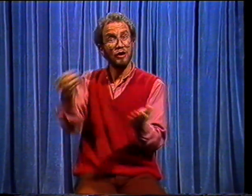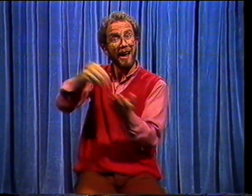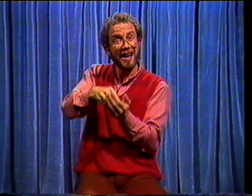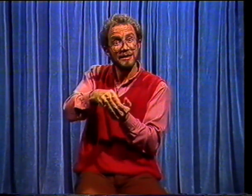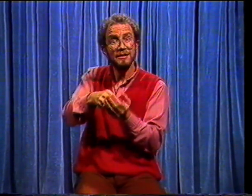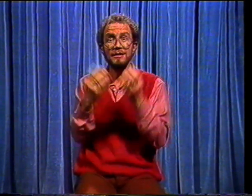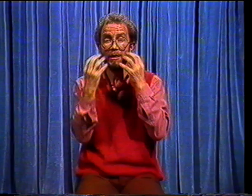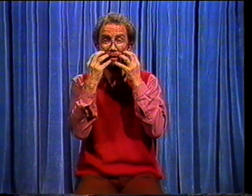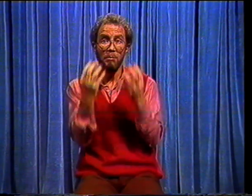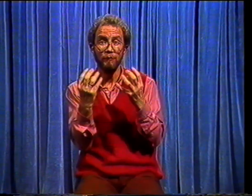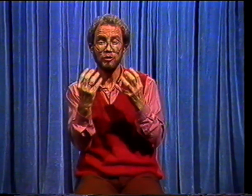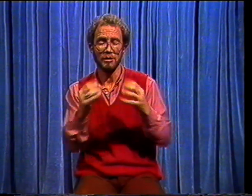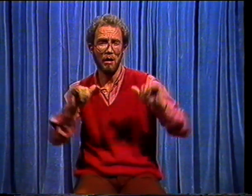but that she adds the puff cheeks,